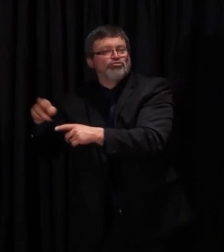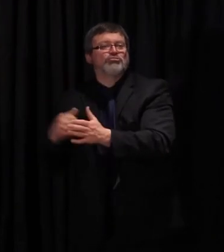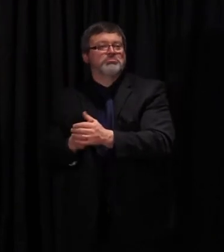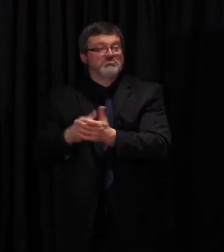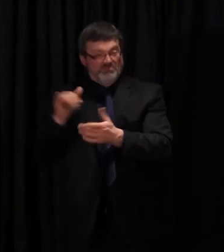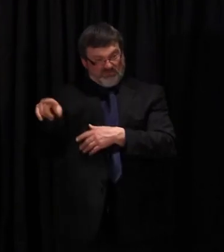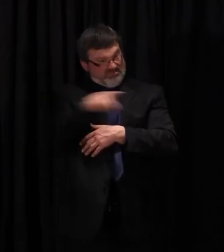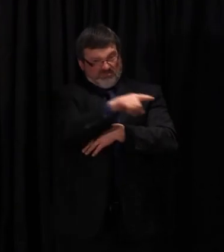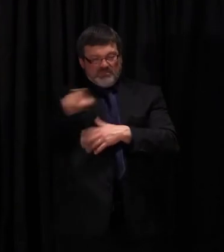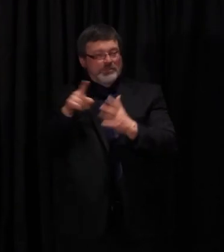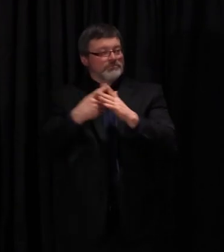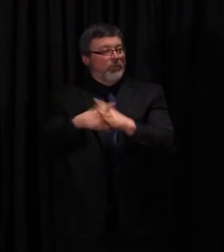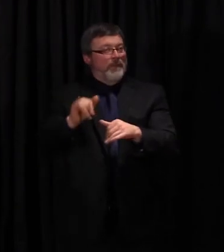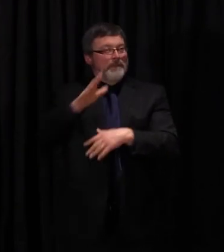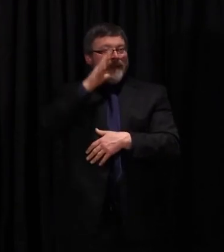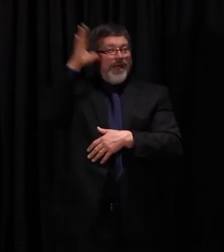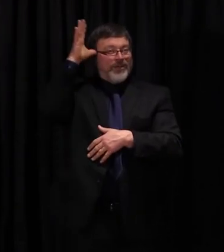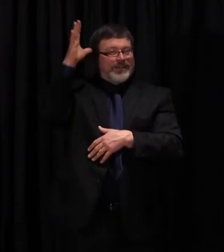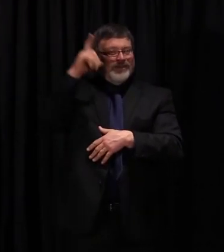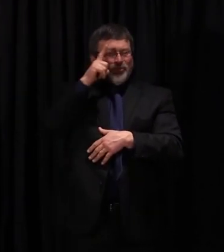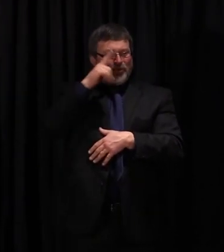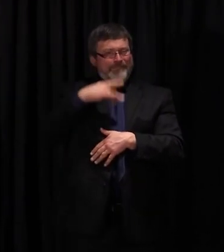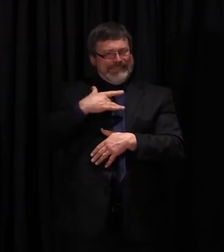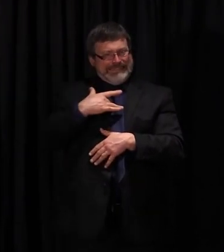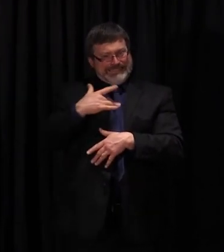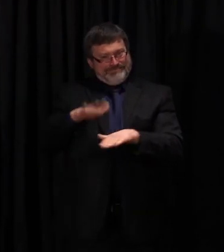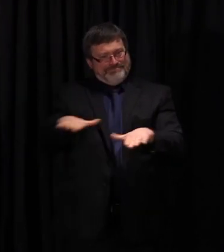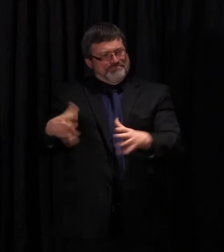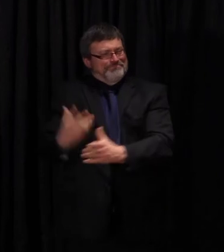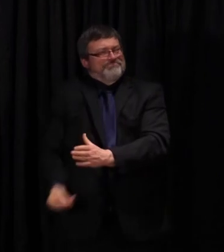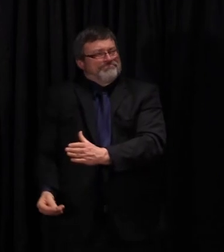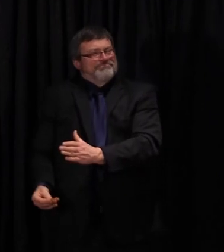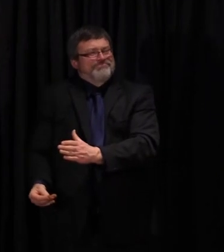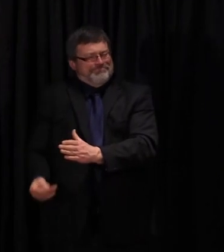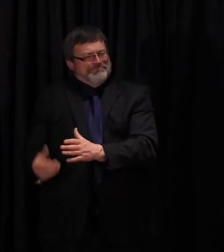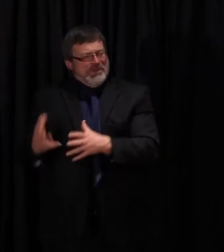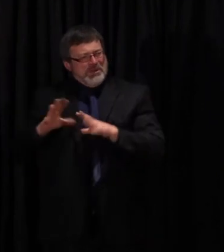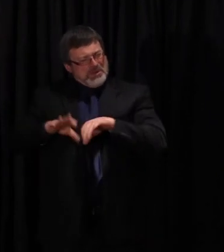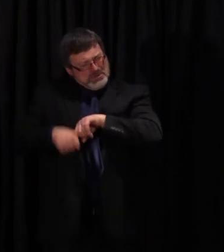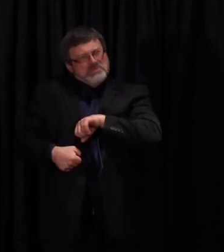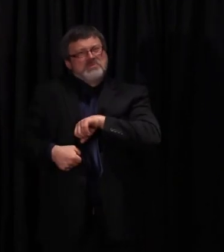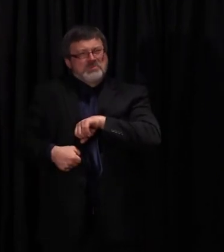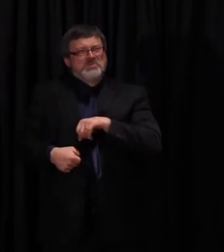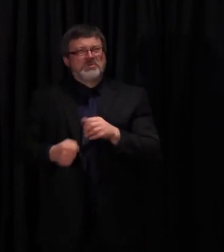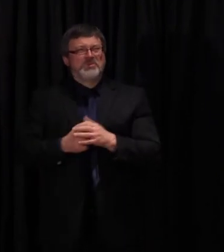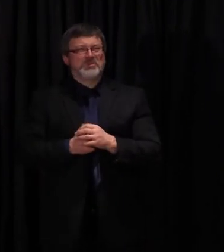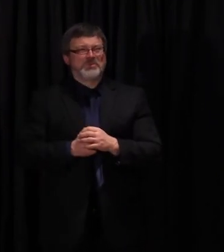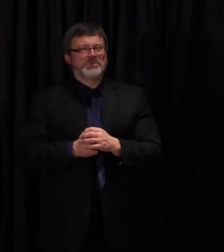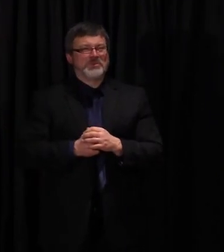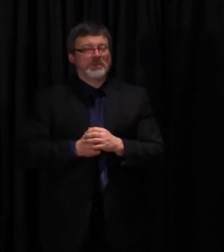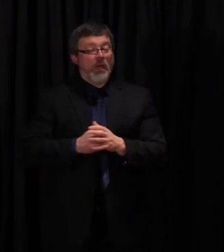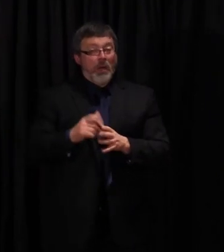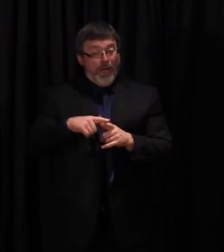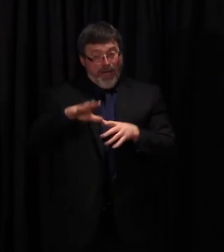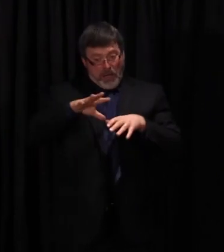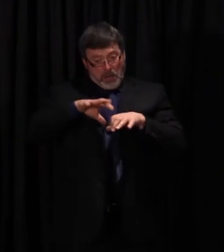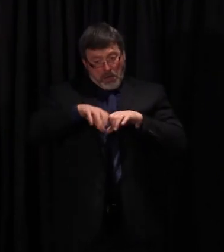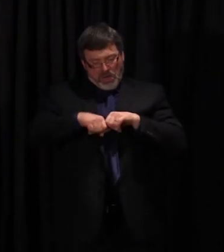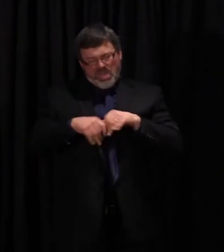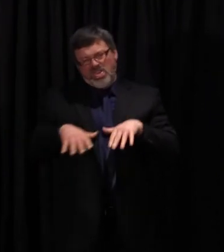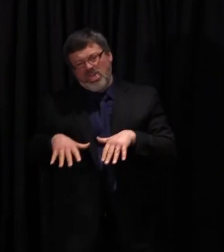both started by parents who experienced incredible loss, but transformed their grief into